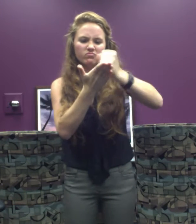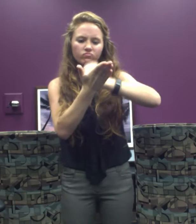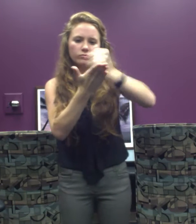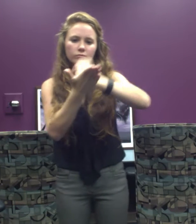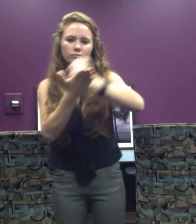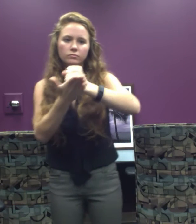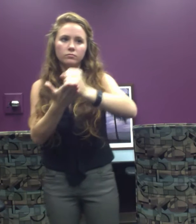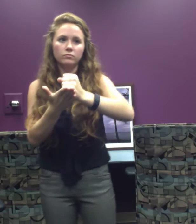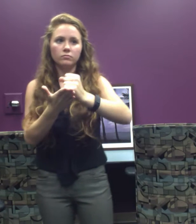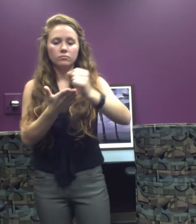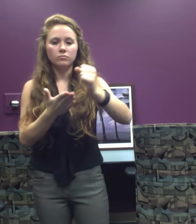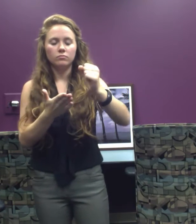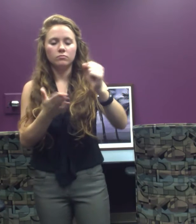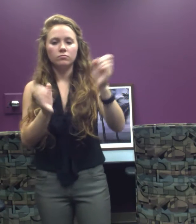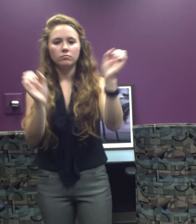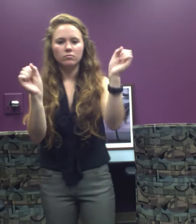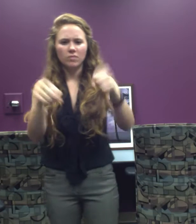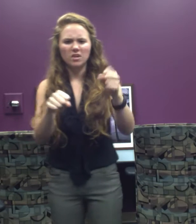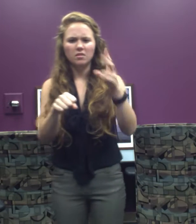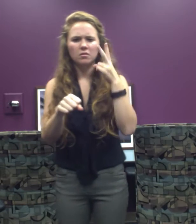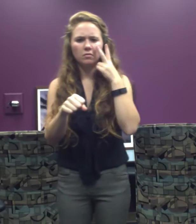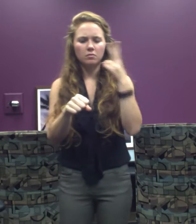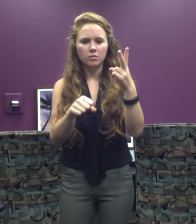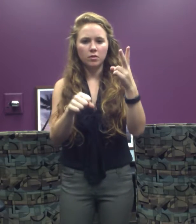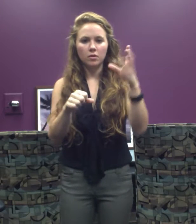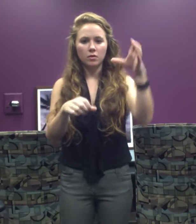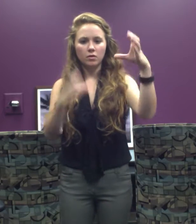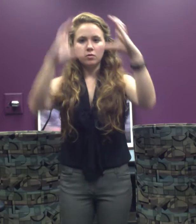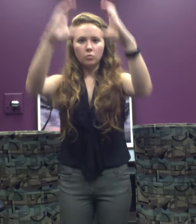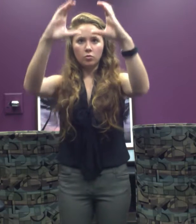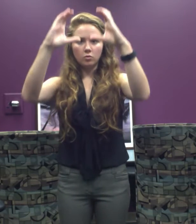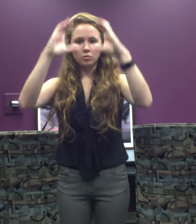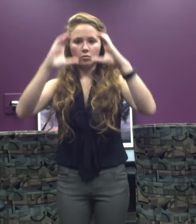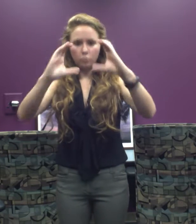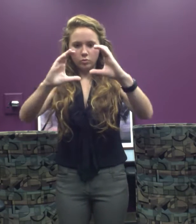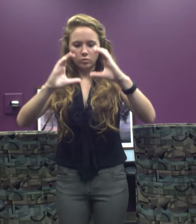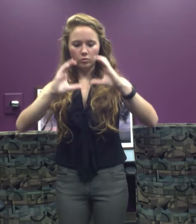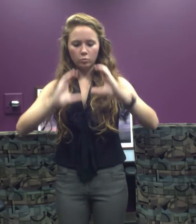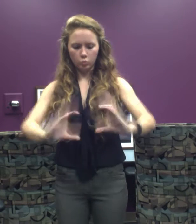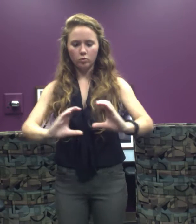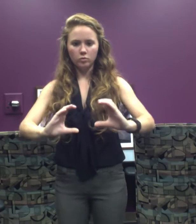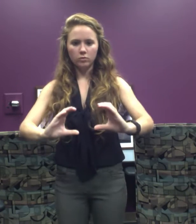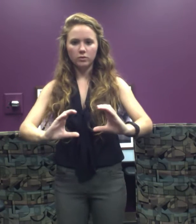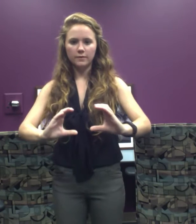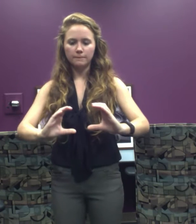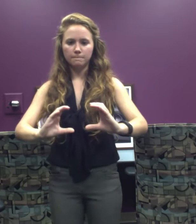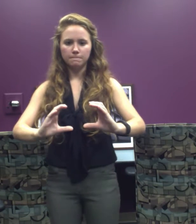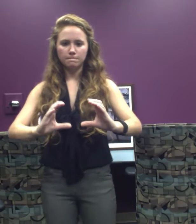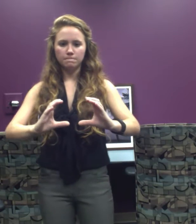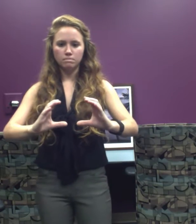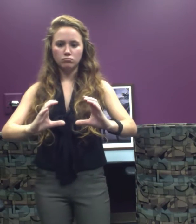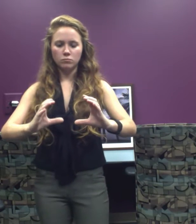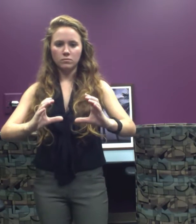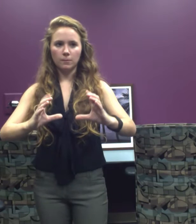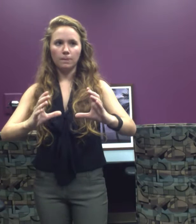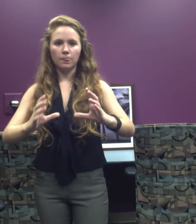have 3 cubes just hanging in suspension. Please do not erase the vanishing point. I always want to